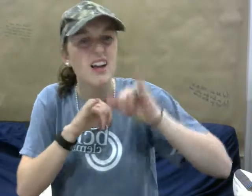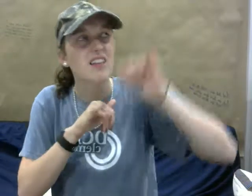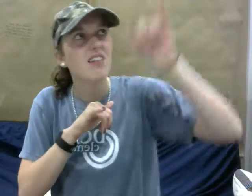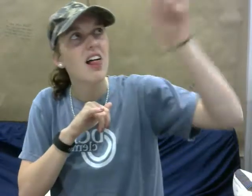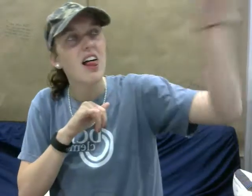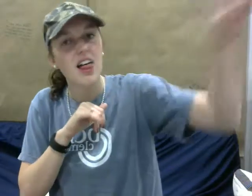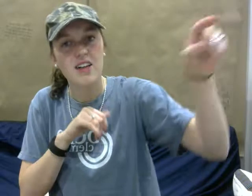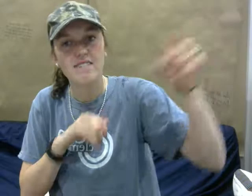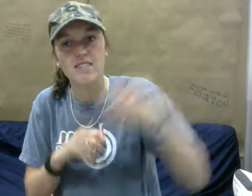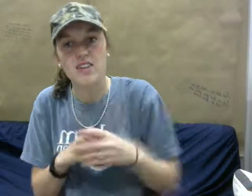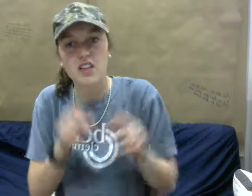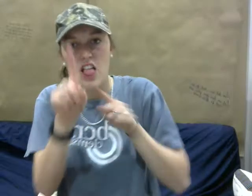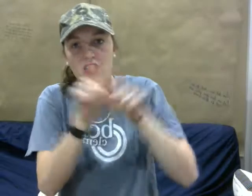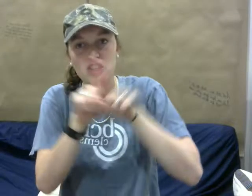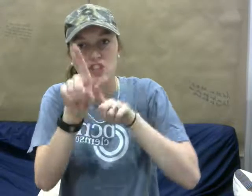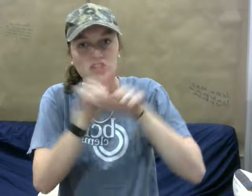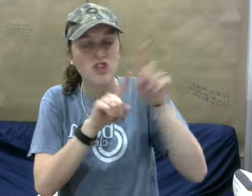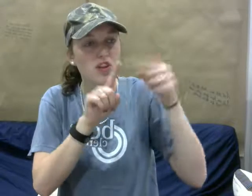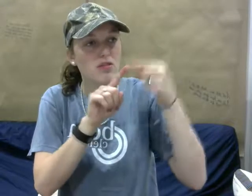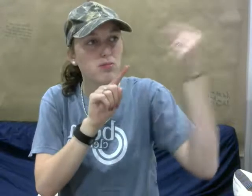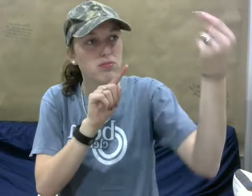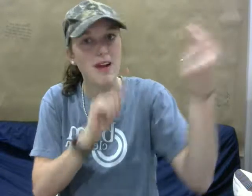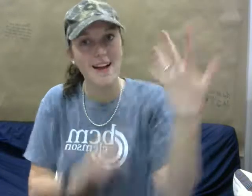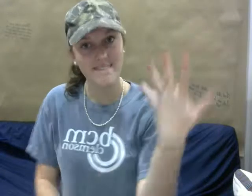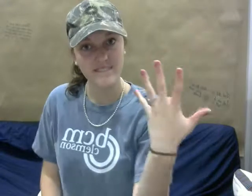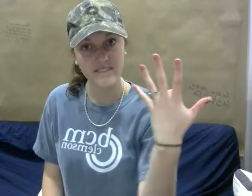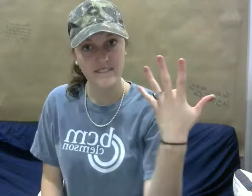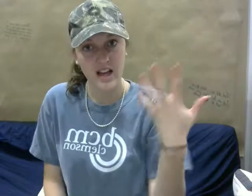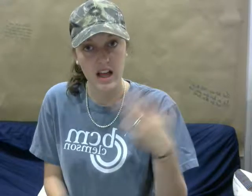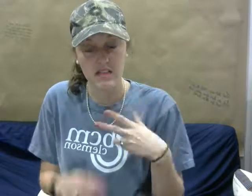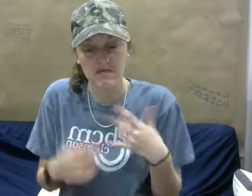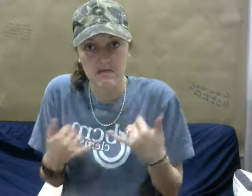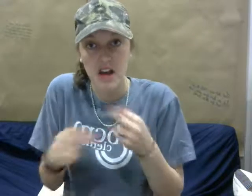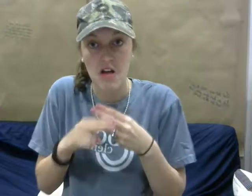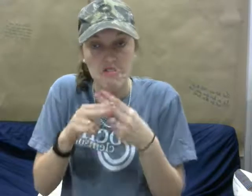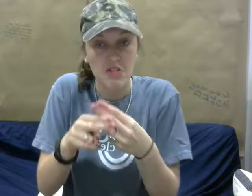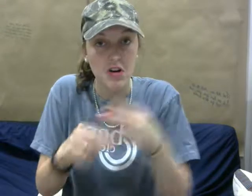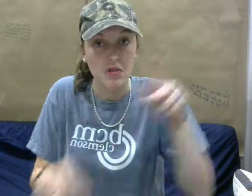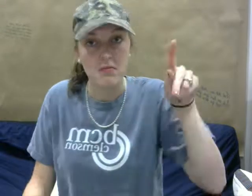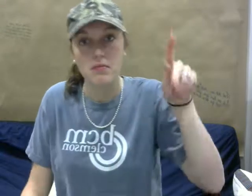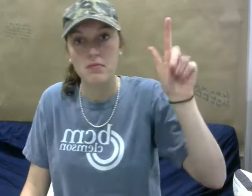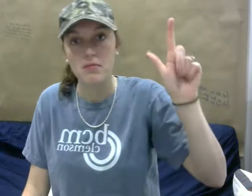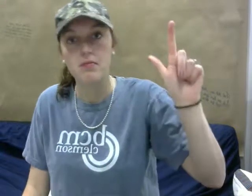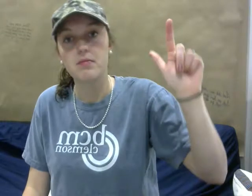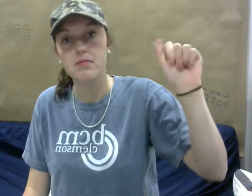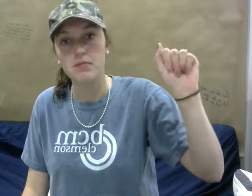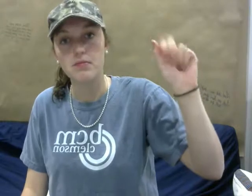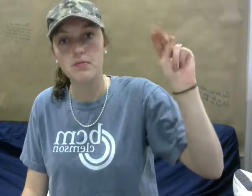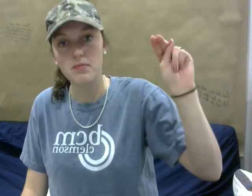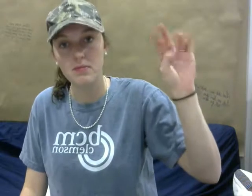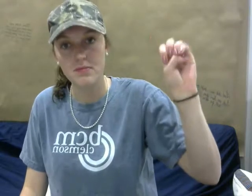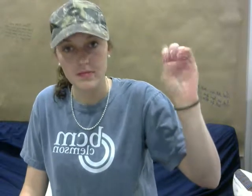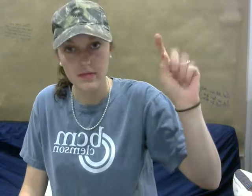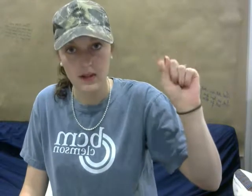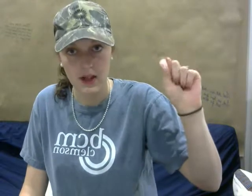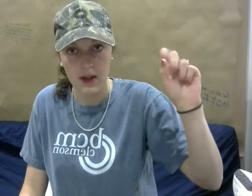These 5 wandering stars, or planets as they came to be called, along with the moon and sun, are Earth's closest